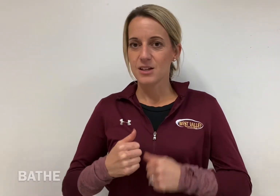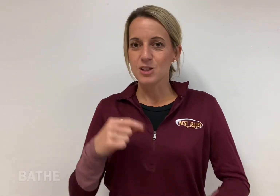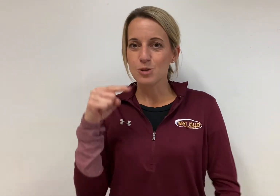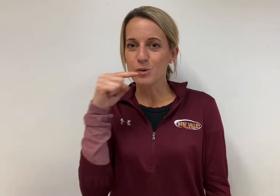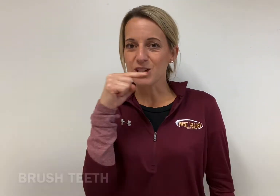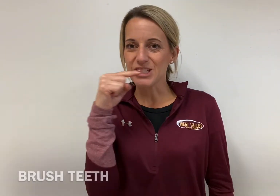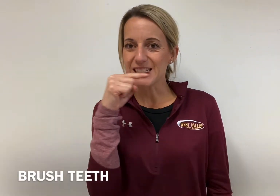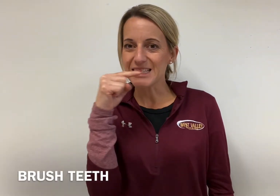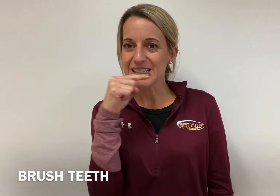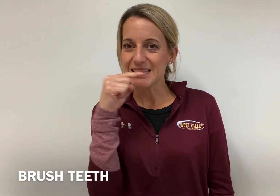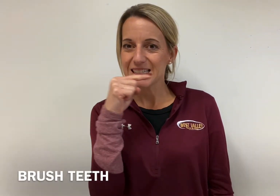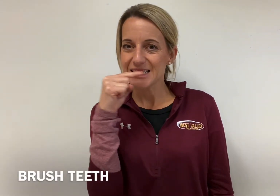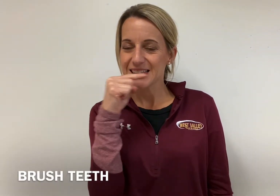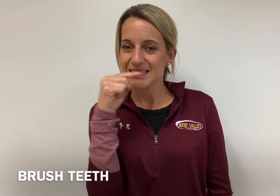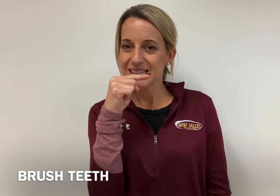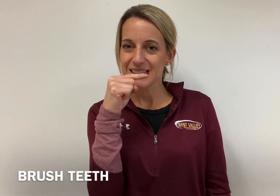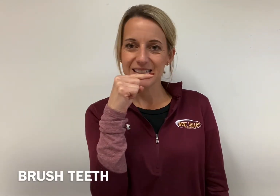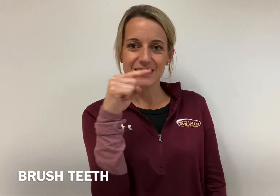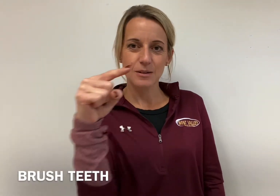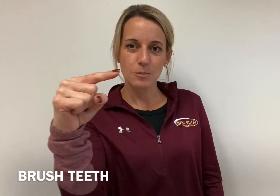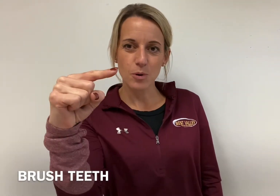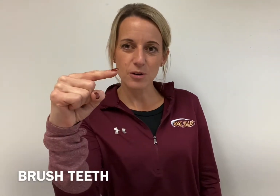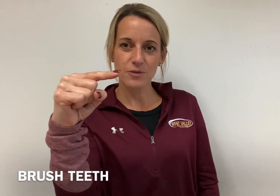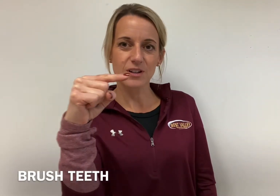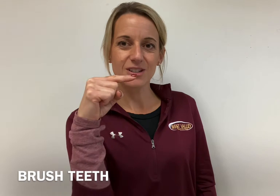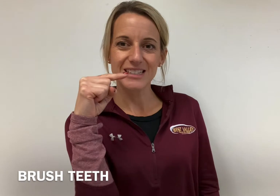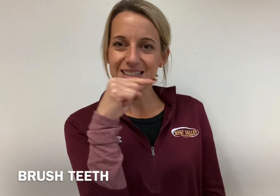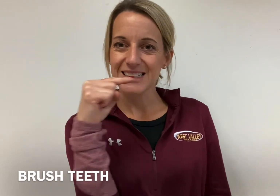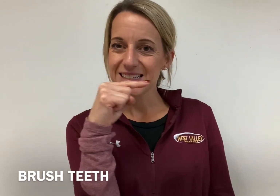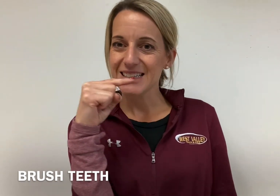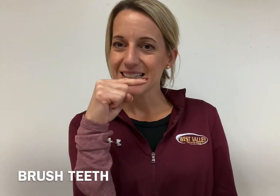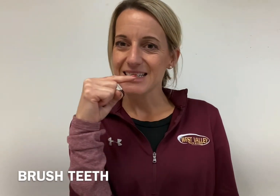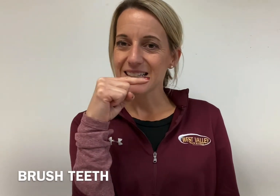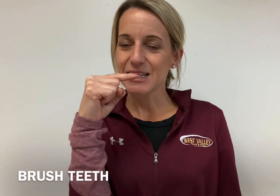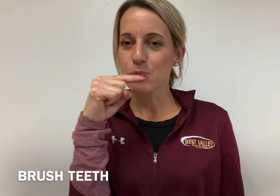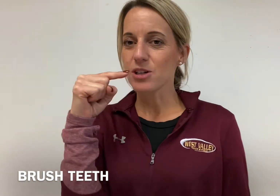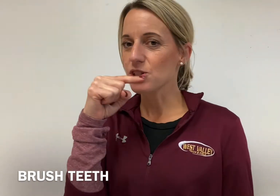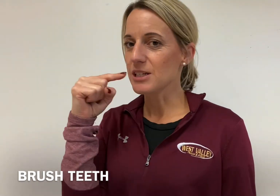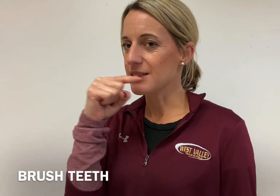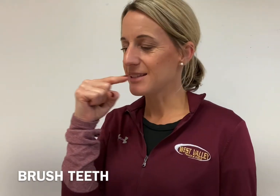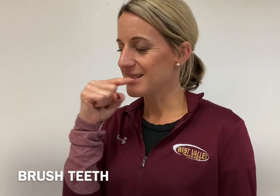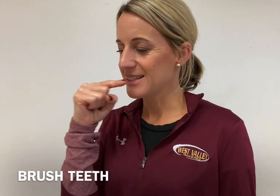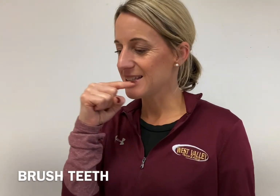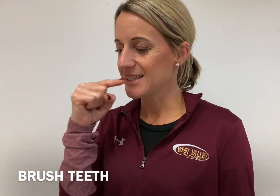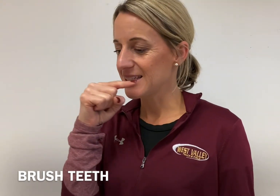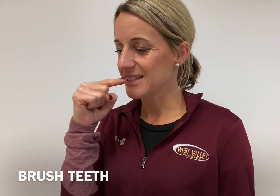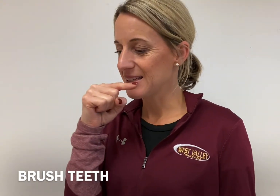To brush teeth, pointer finger, to brush teeth.